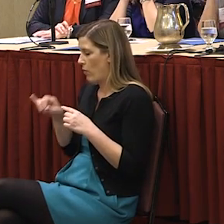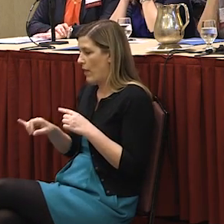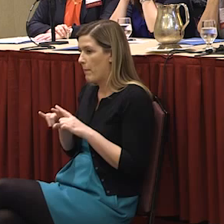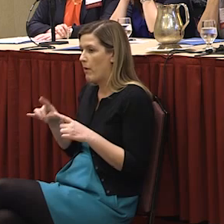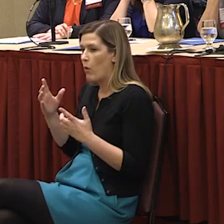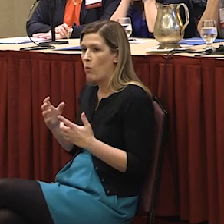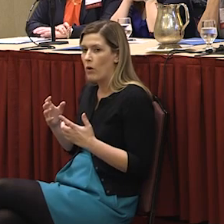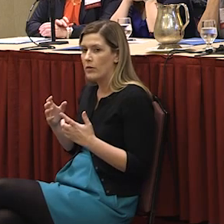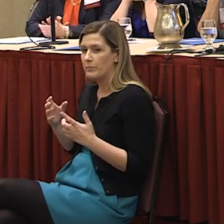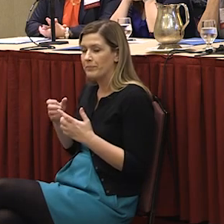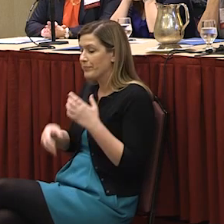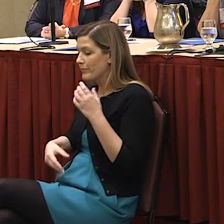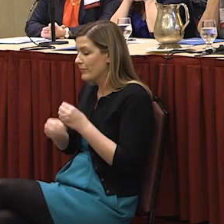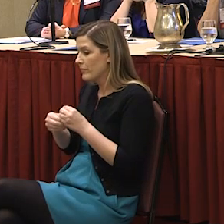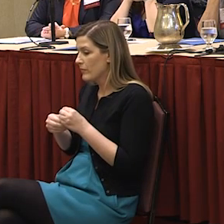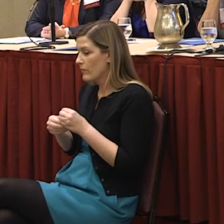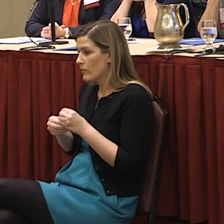I do want to add